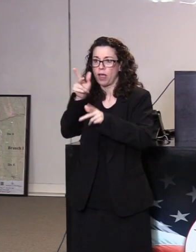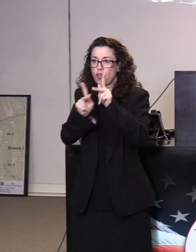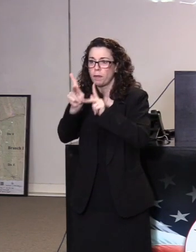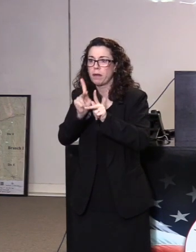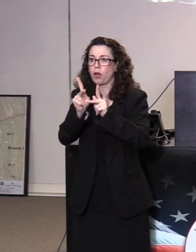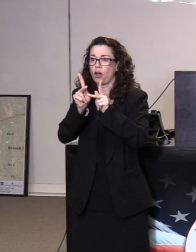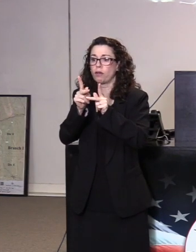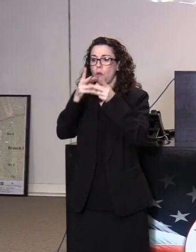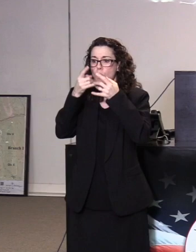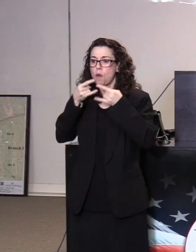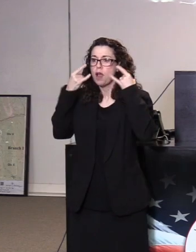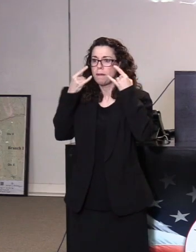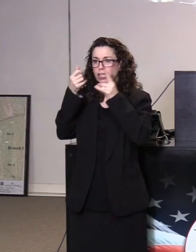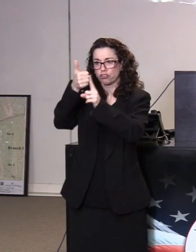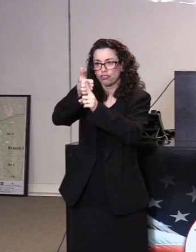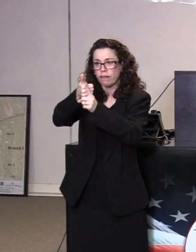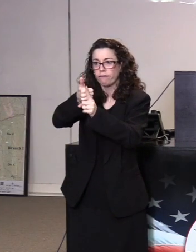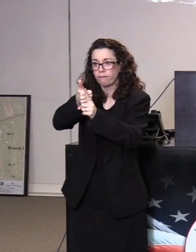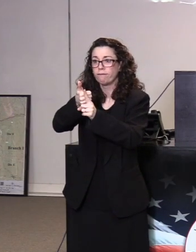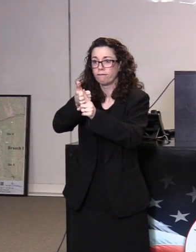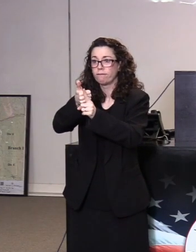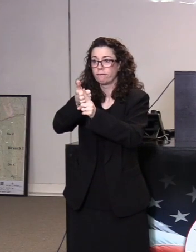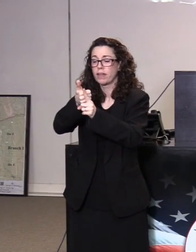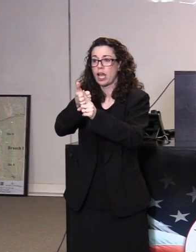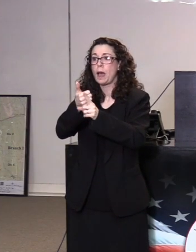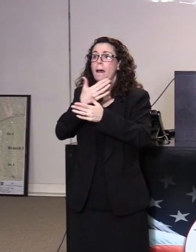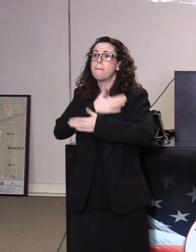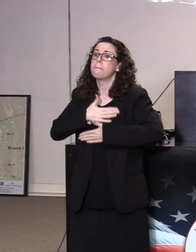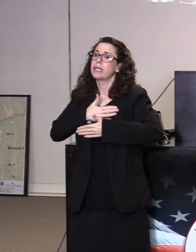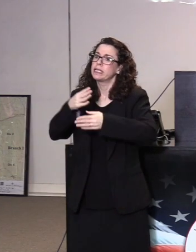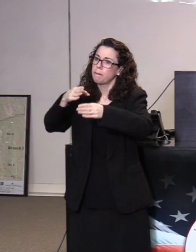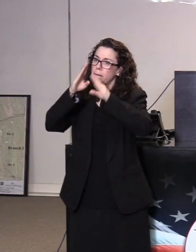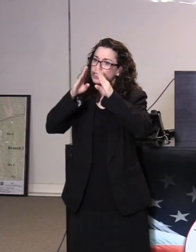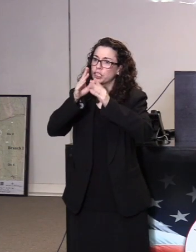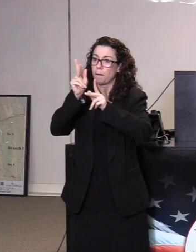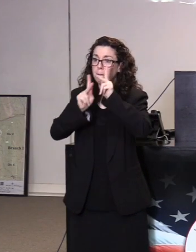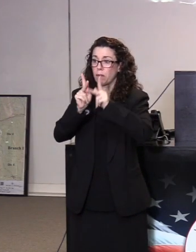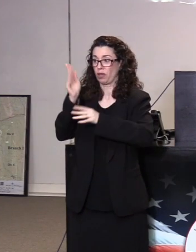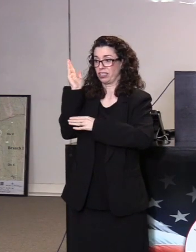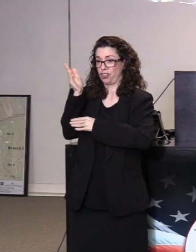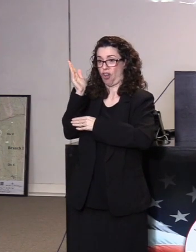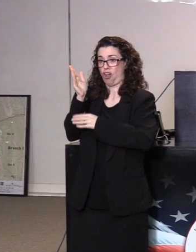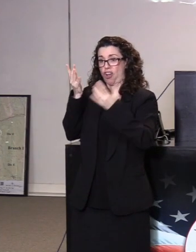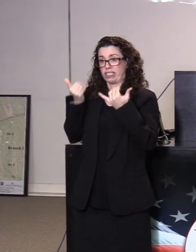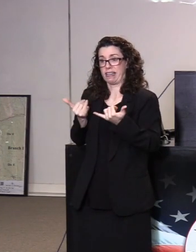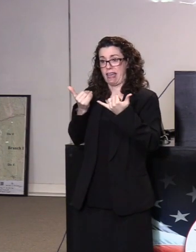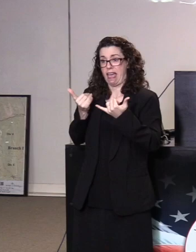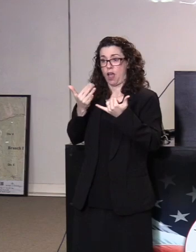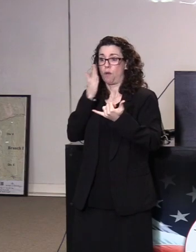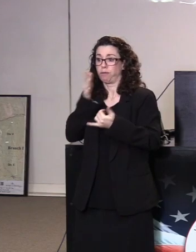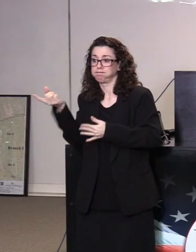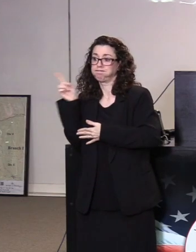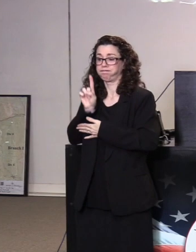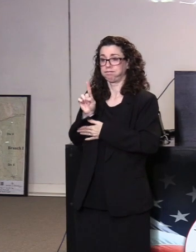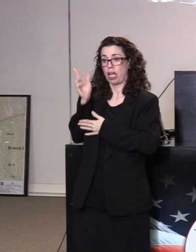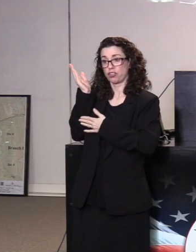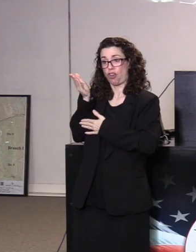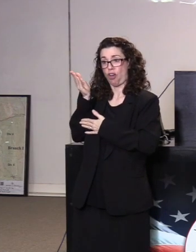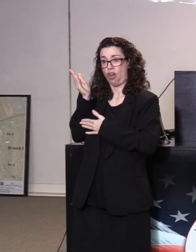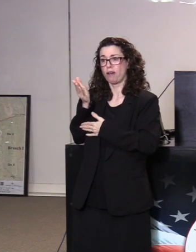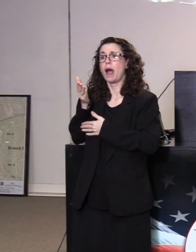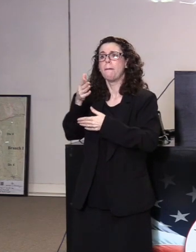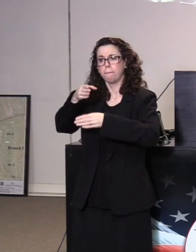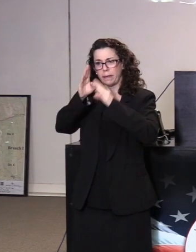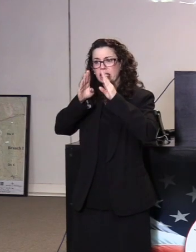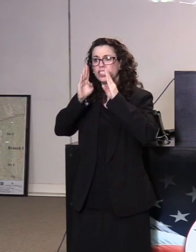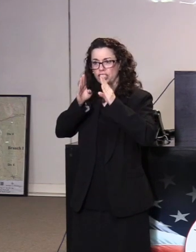them. Please listen to the people that are about to speak as they come forward. I am very thankful